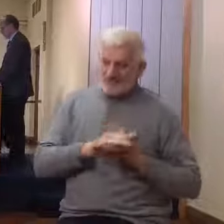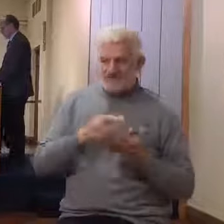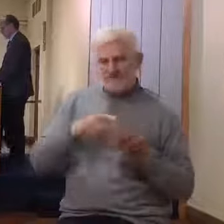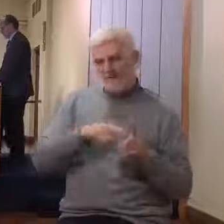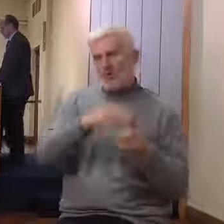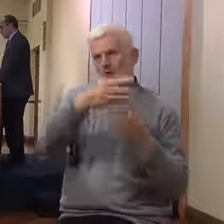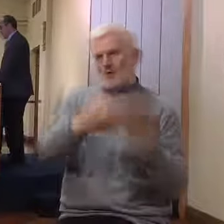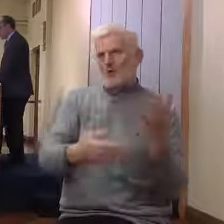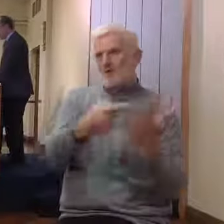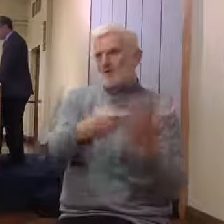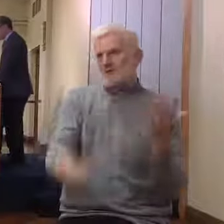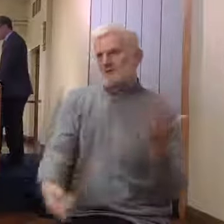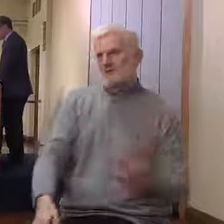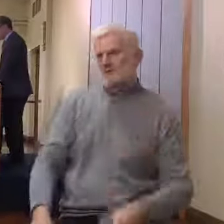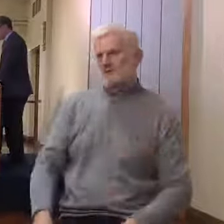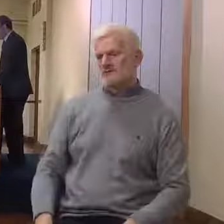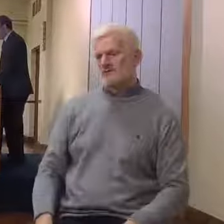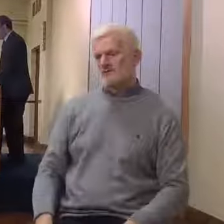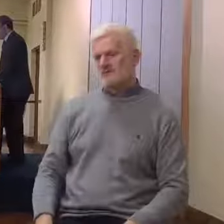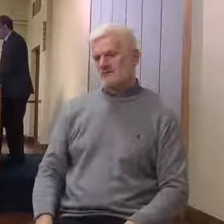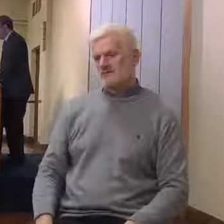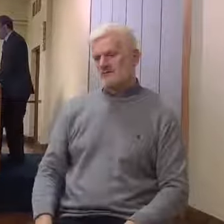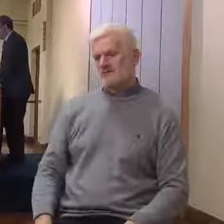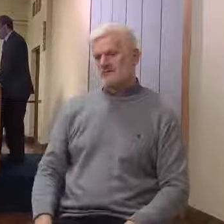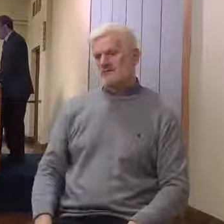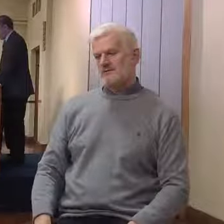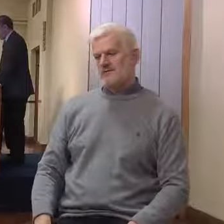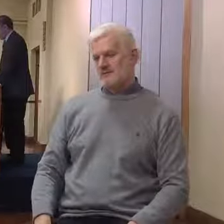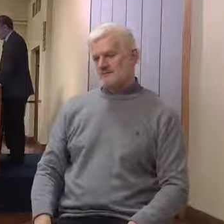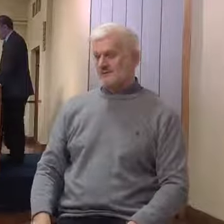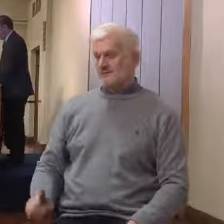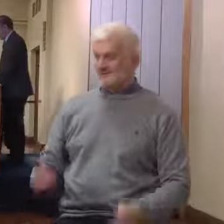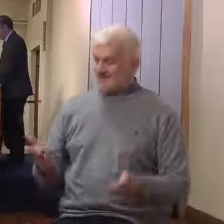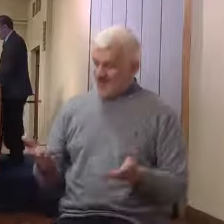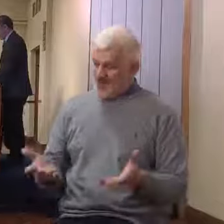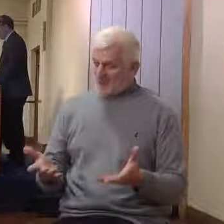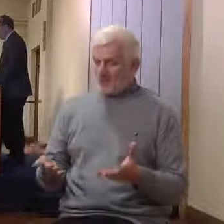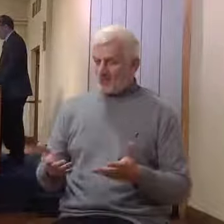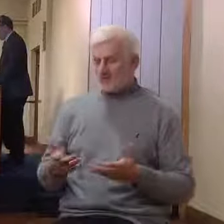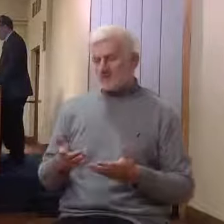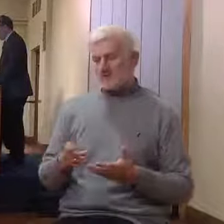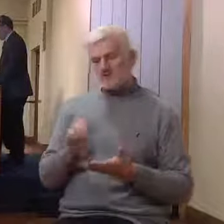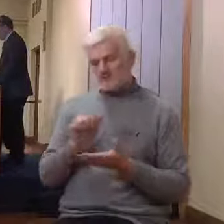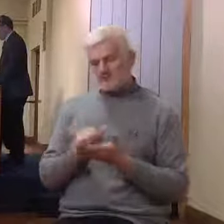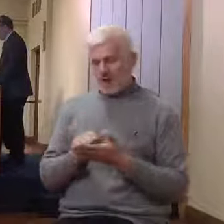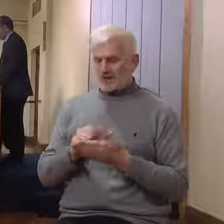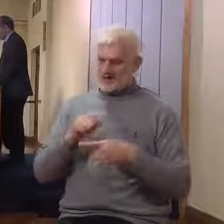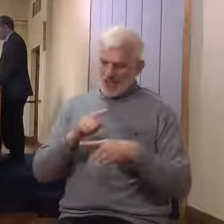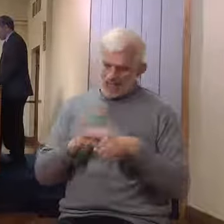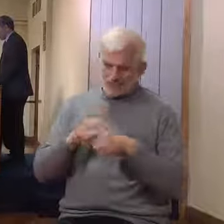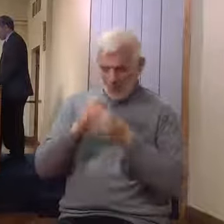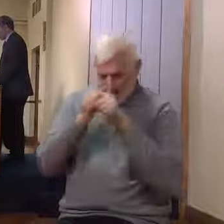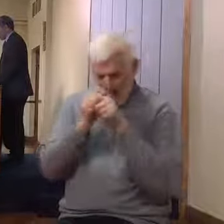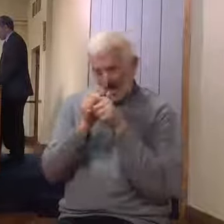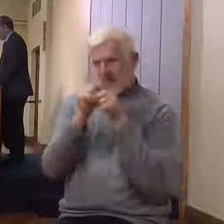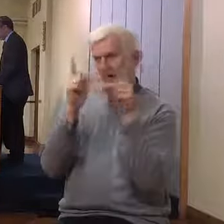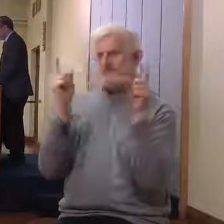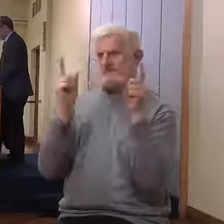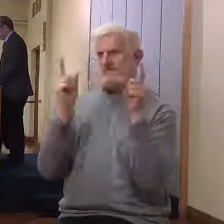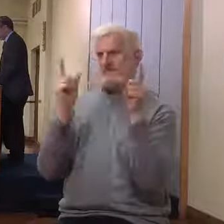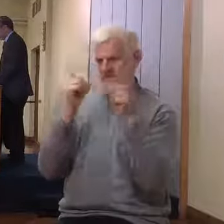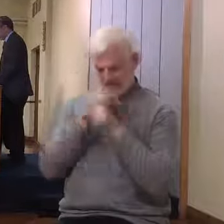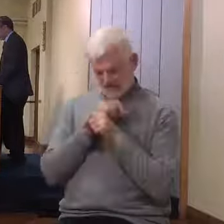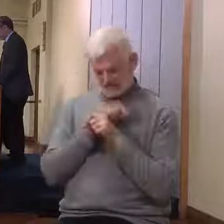And that, knowing the time, that now it is high time to awake out of sleep, for now is